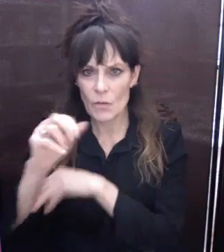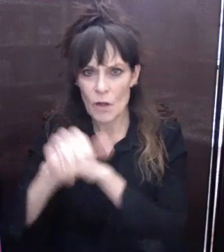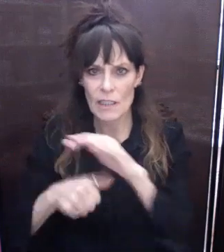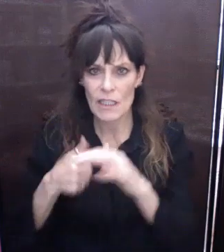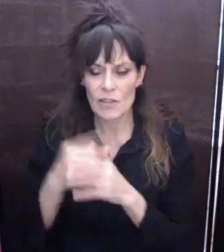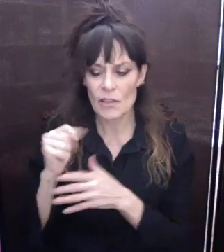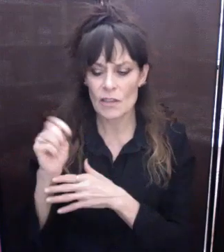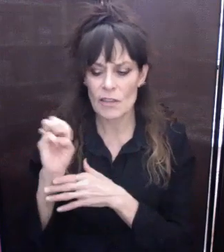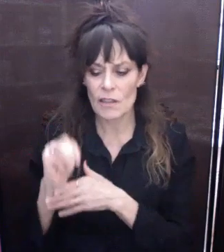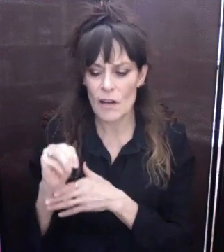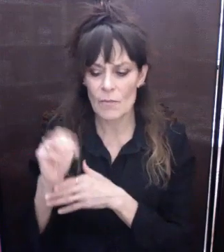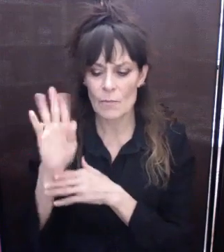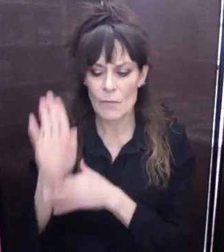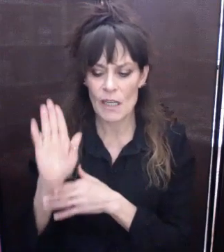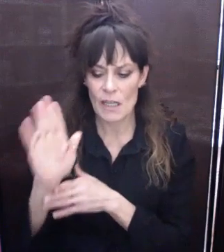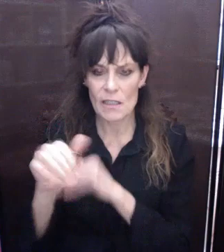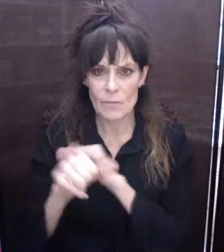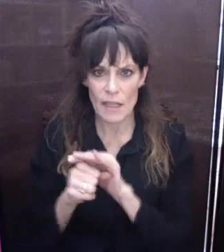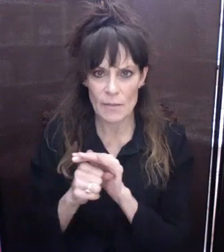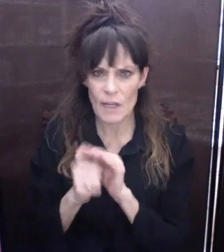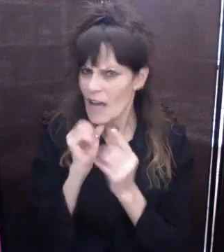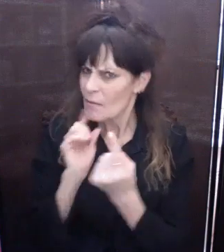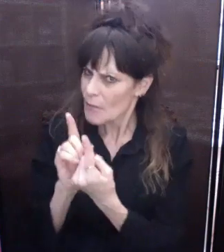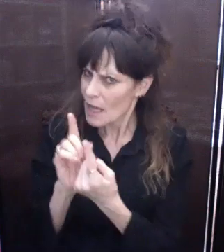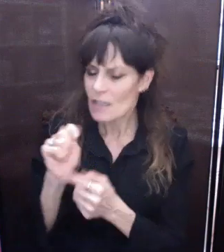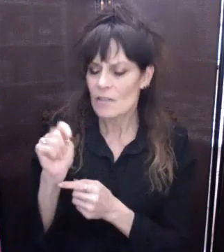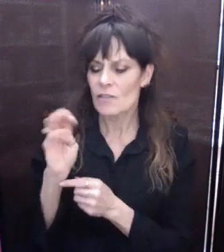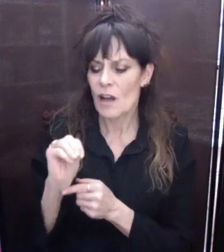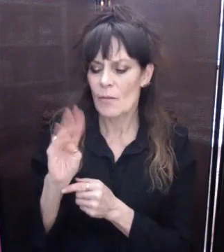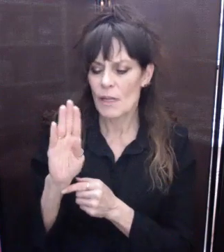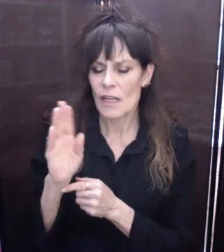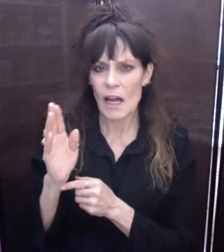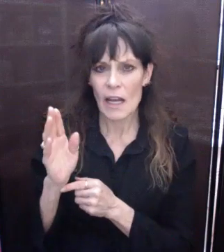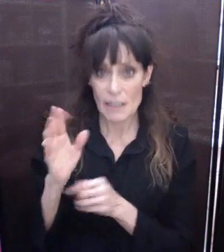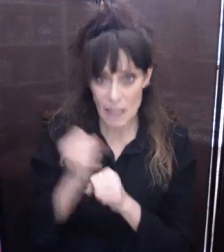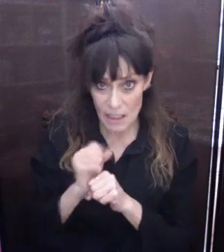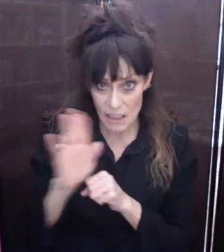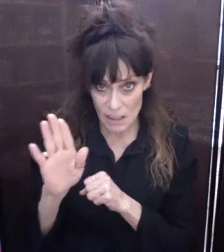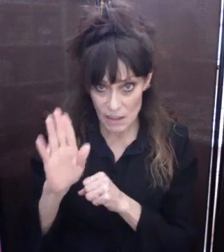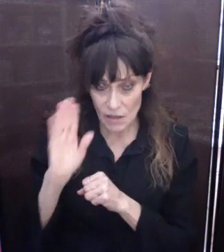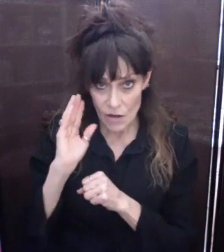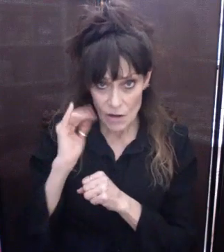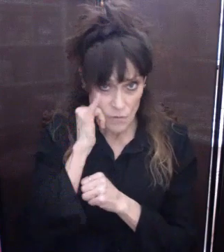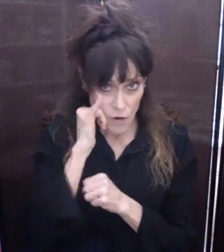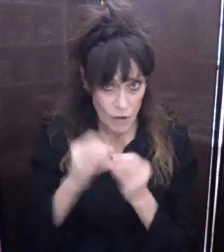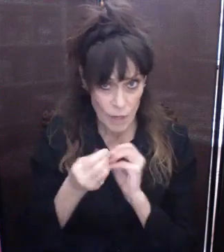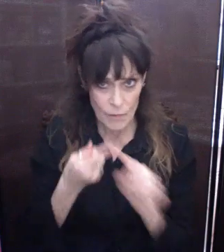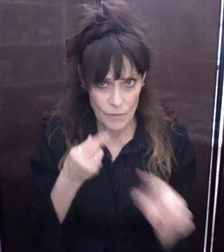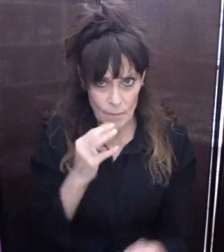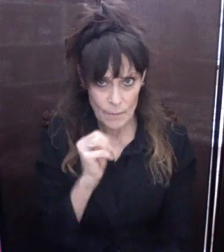And I hadn't met Tom before. I'd received his phone number from Meredith, the woman who is now my wife